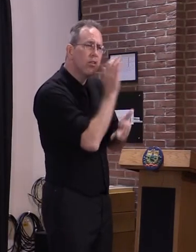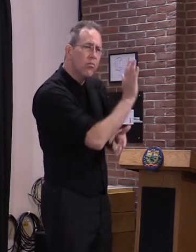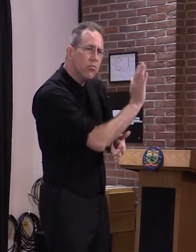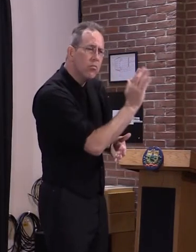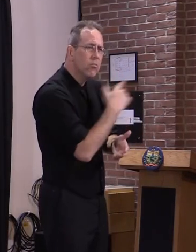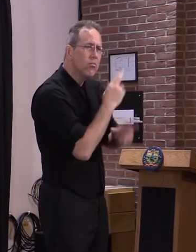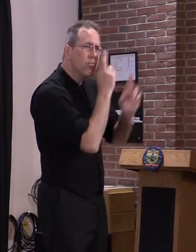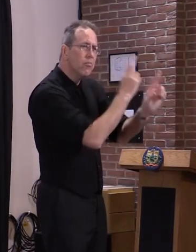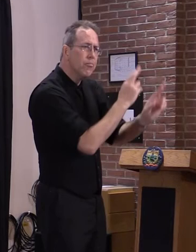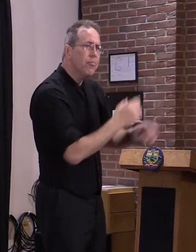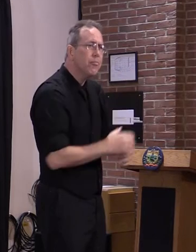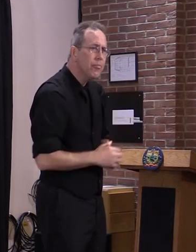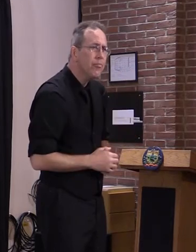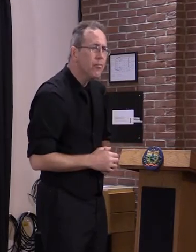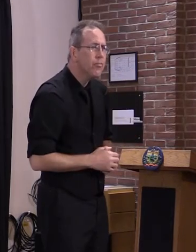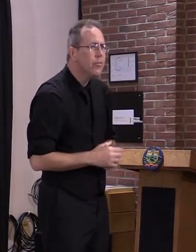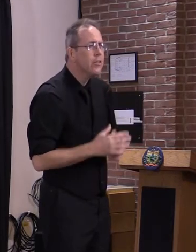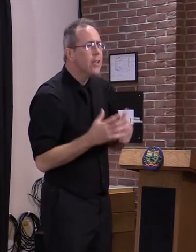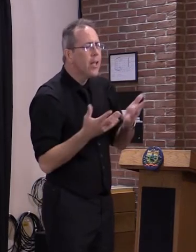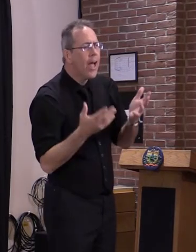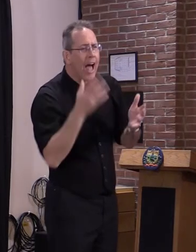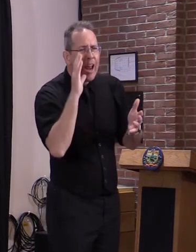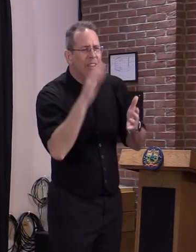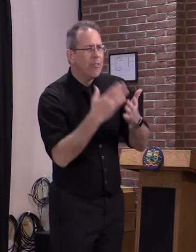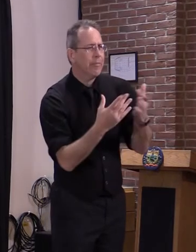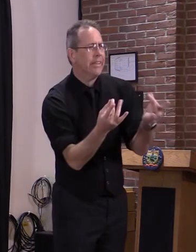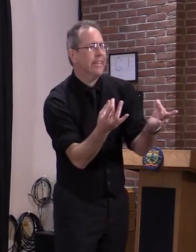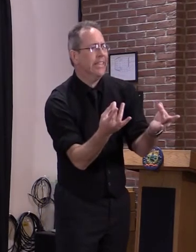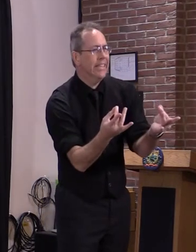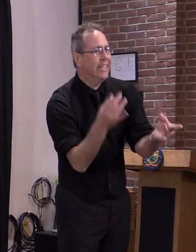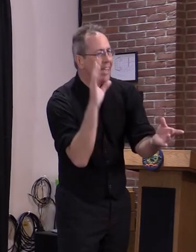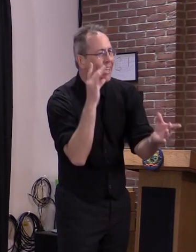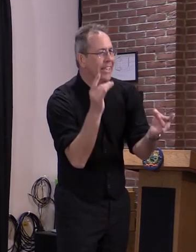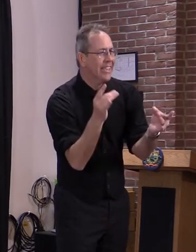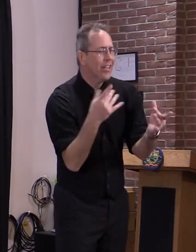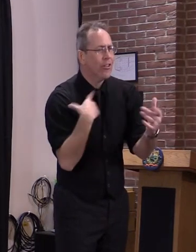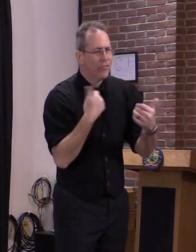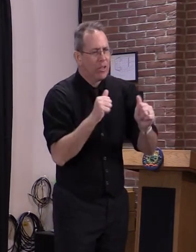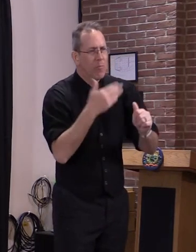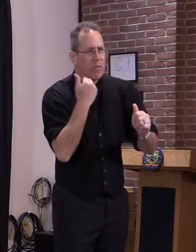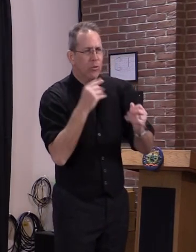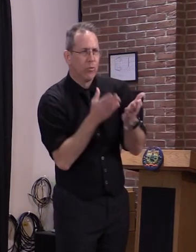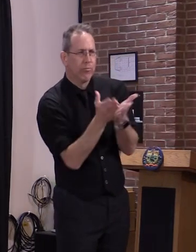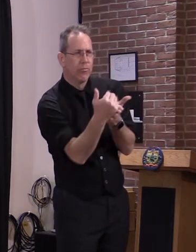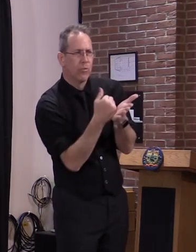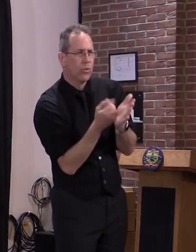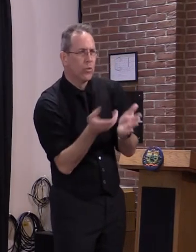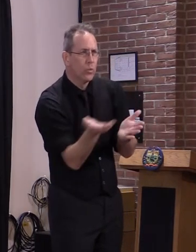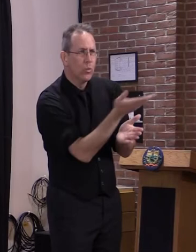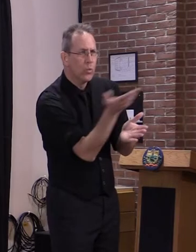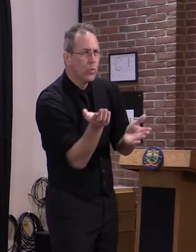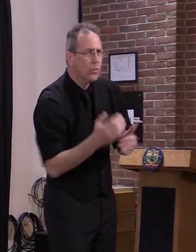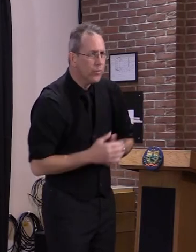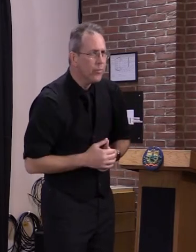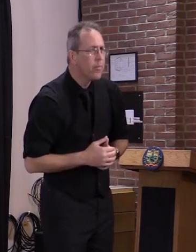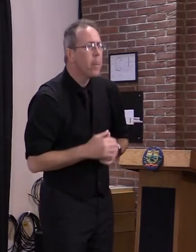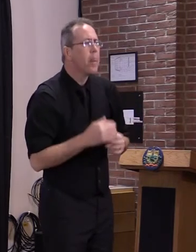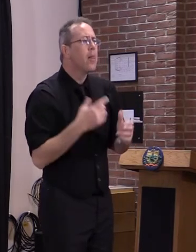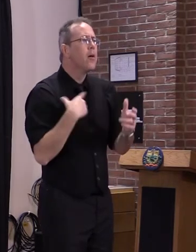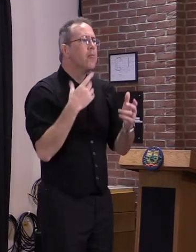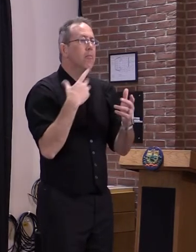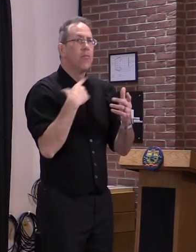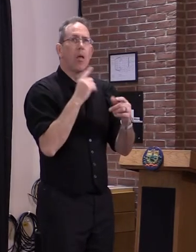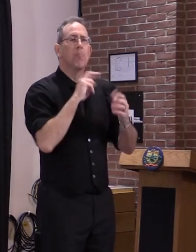a fine line there, and we try and do the best we can, and we try and articulate why we take some